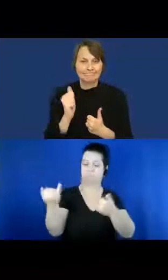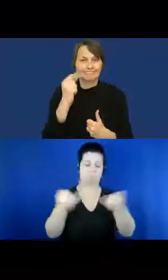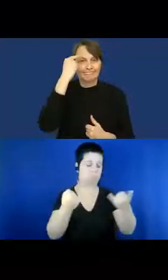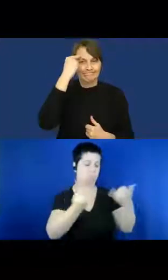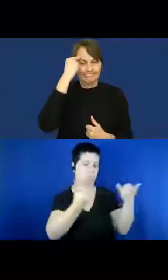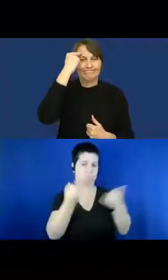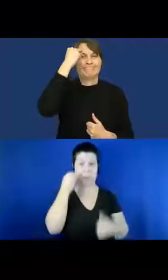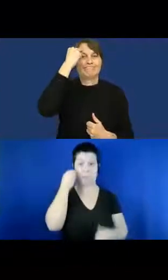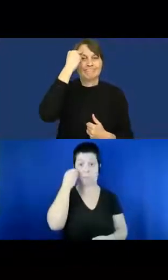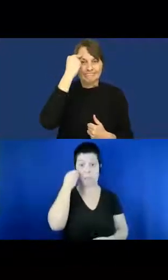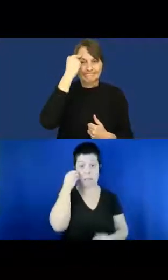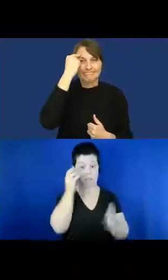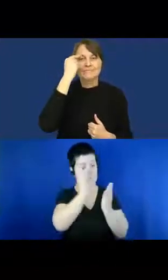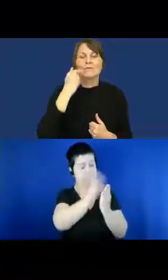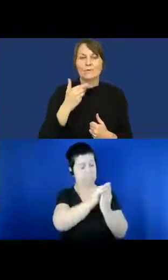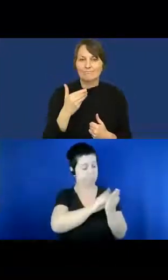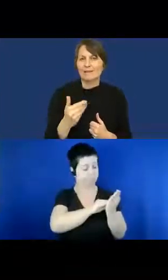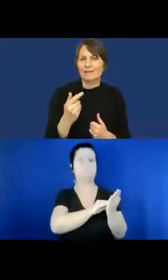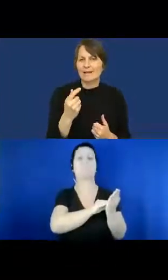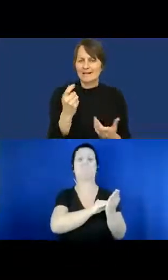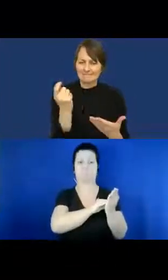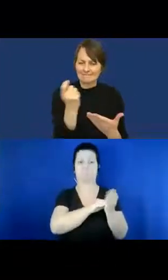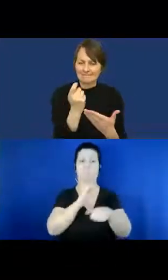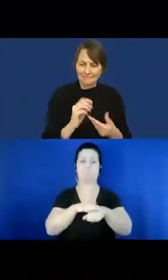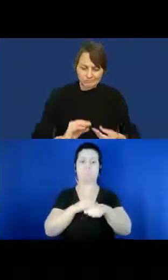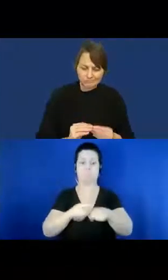and we developed the Tactile Board.